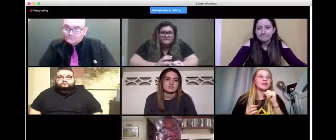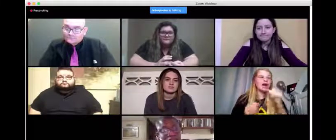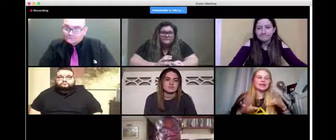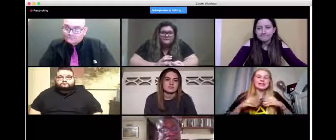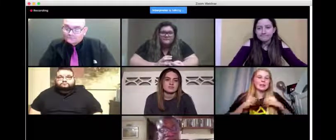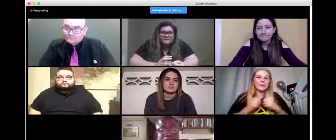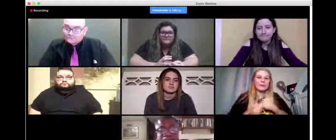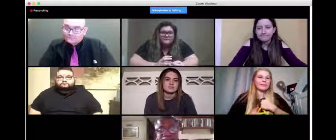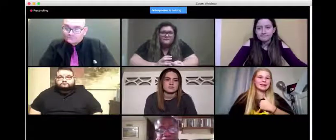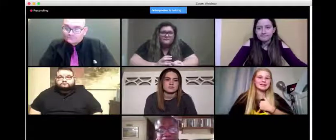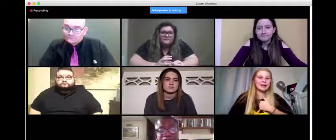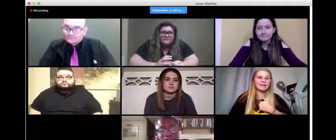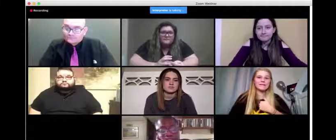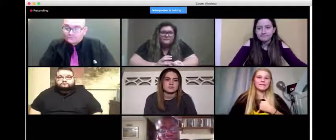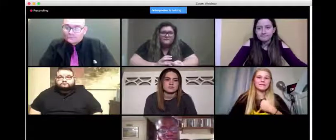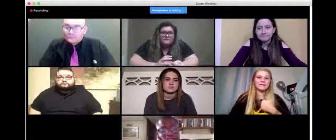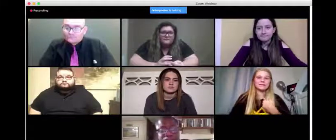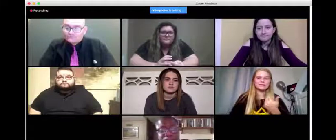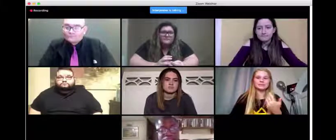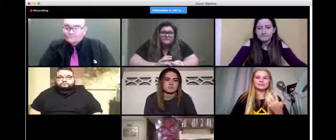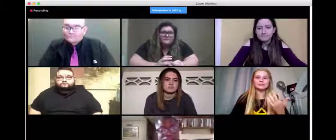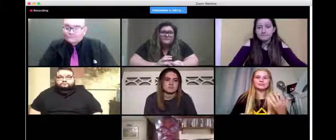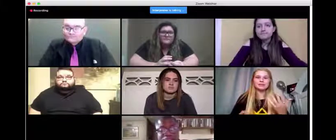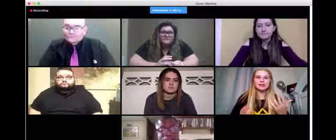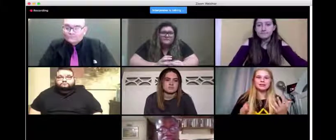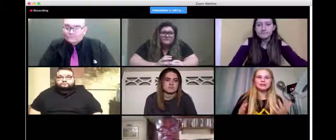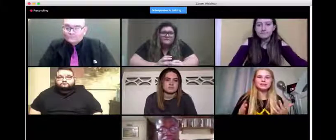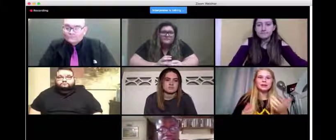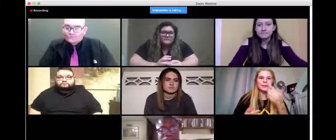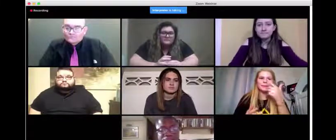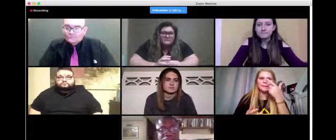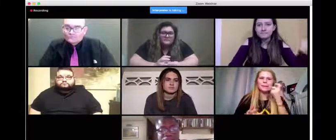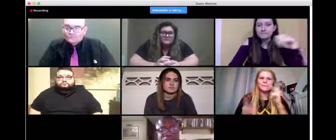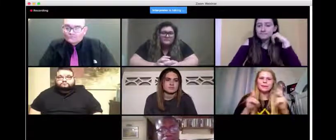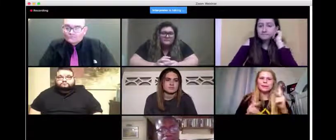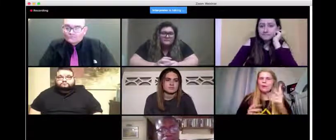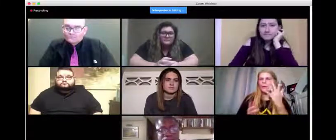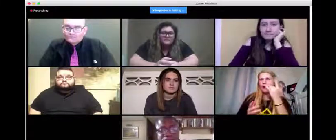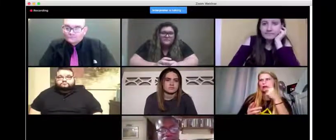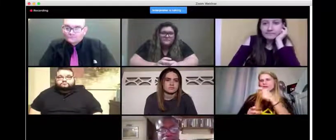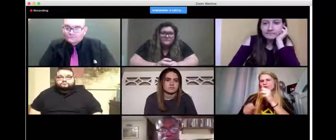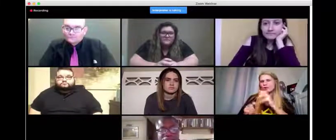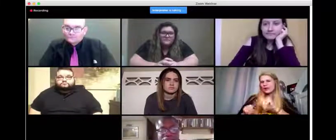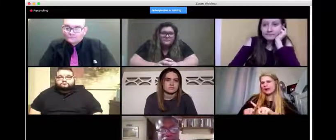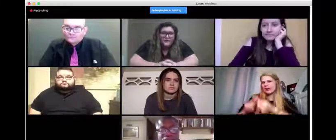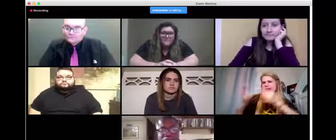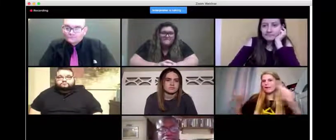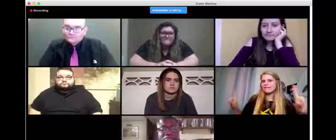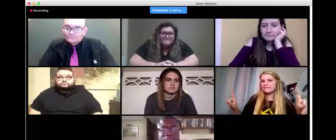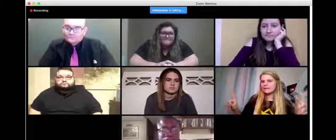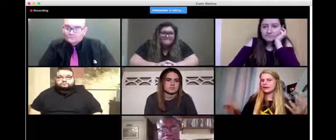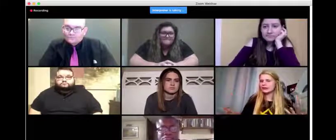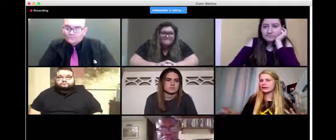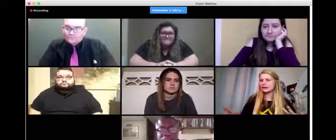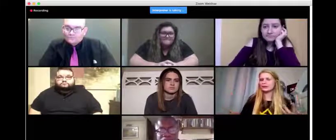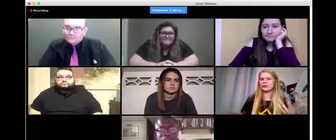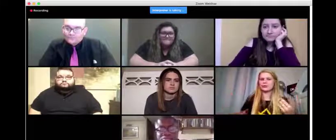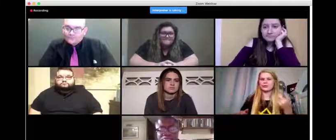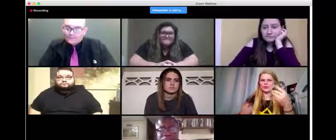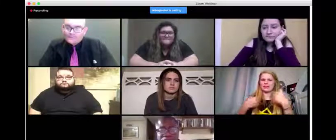because people were saying, oh, you're different. You have hearing aids, and I thought those were for old